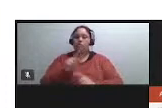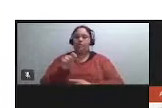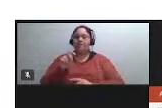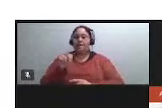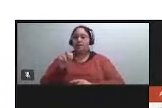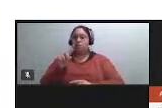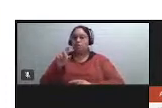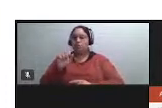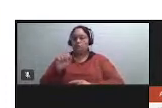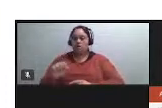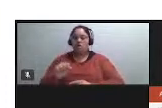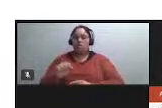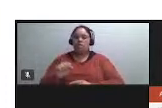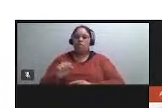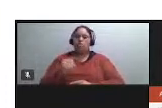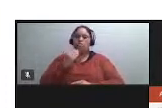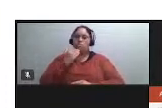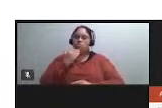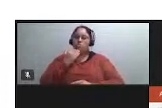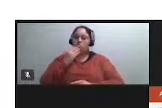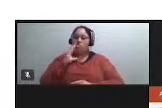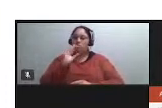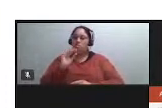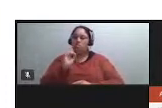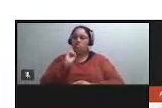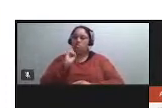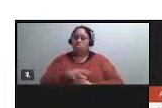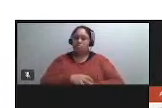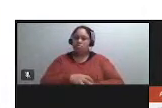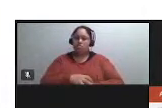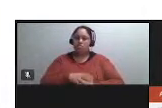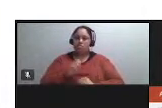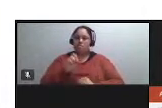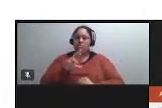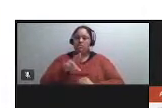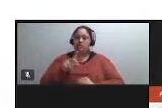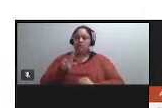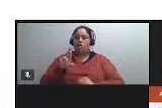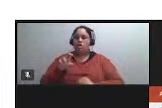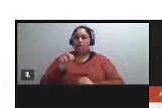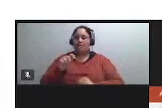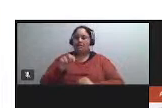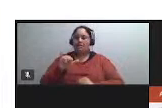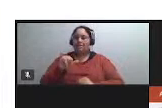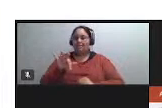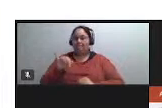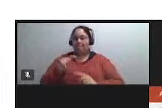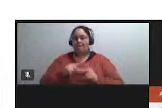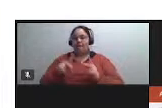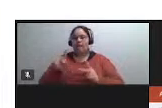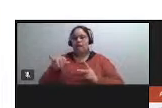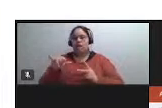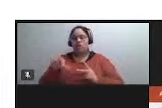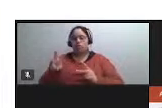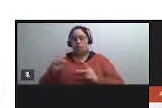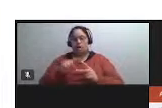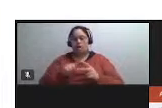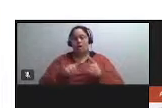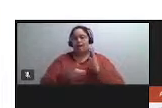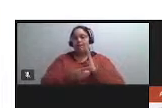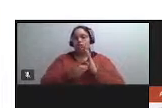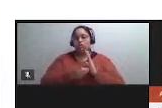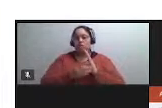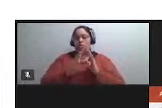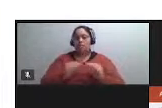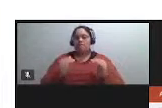Tetanati questions is going to be attended to by Mr. Retief and Mr. Keswa. The digital